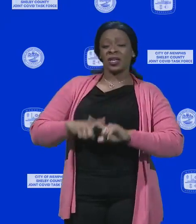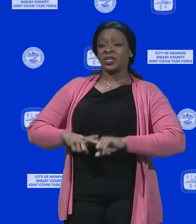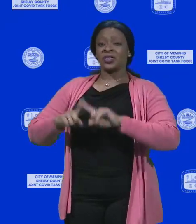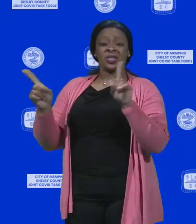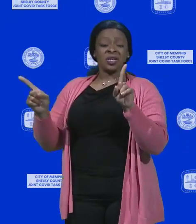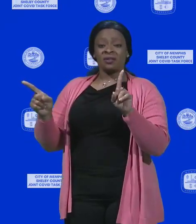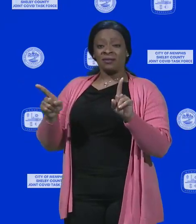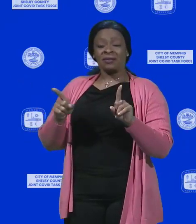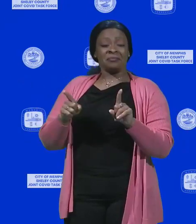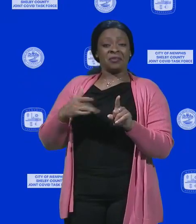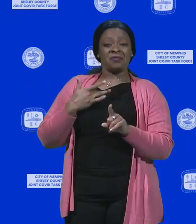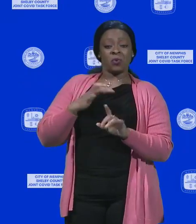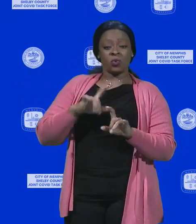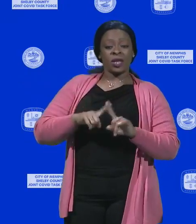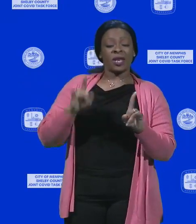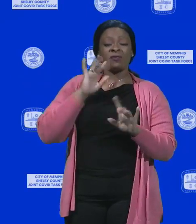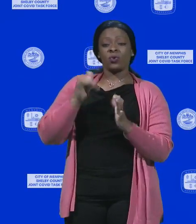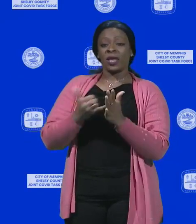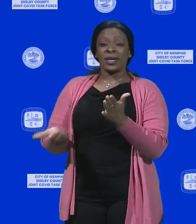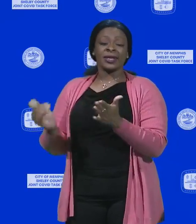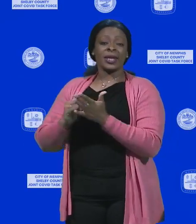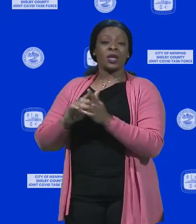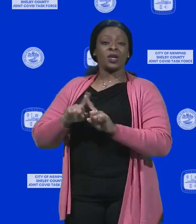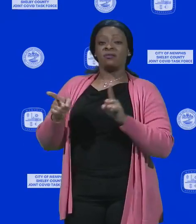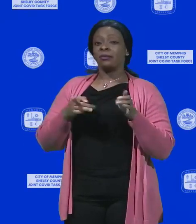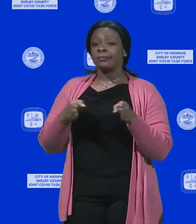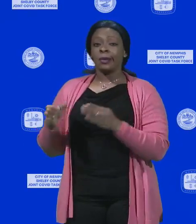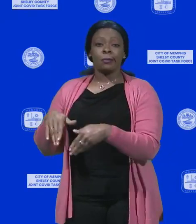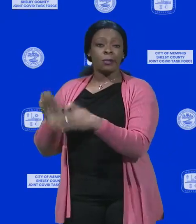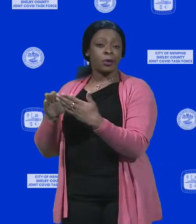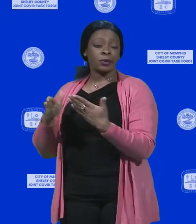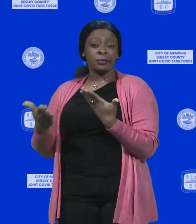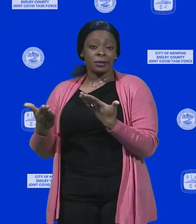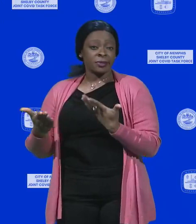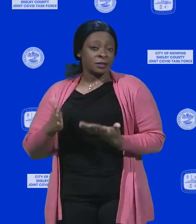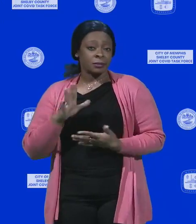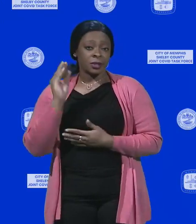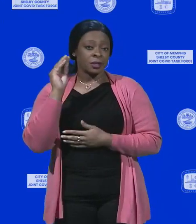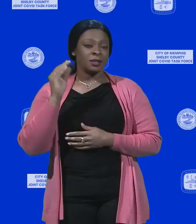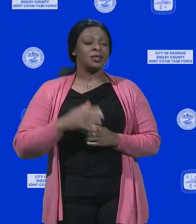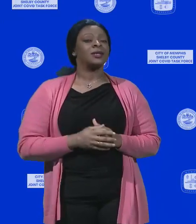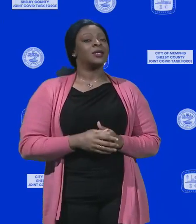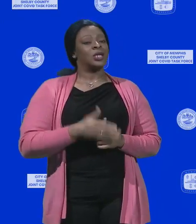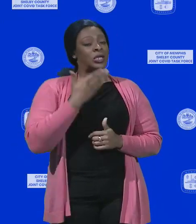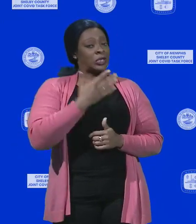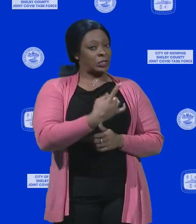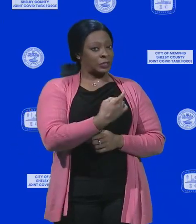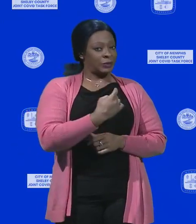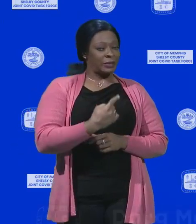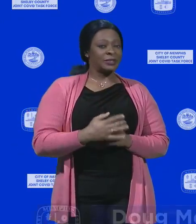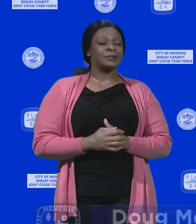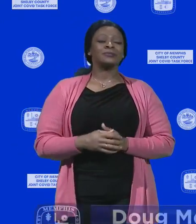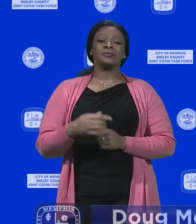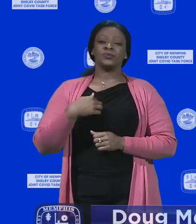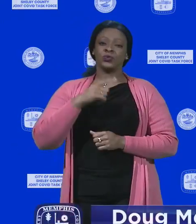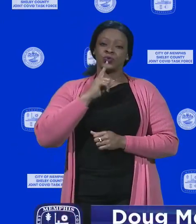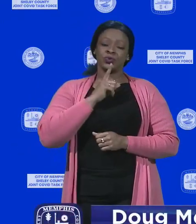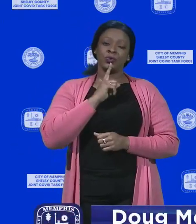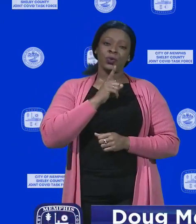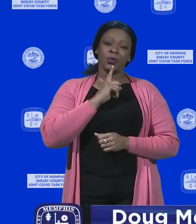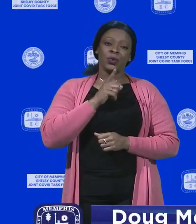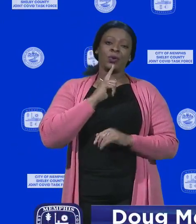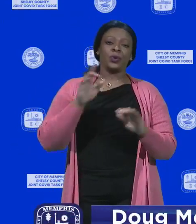you, God forbid, had to do this again, you might do differently? Well, that's a really good question, and we will